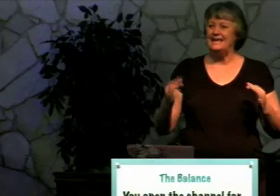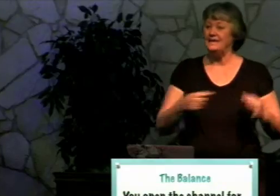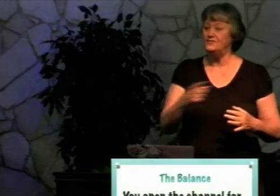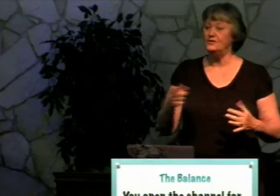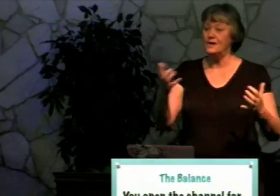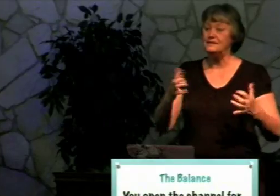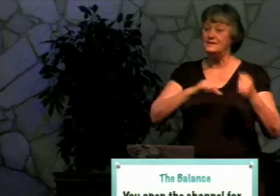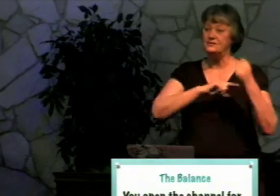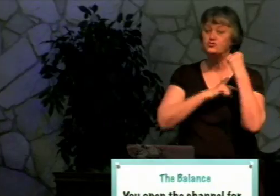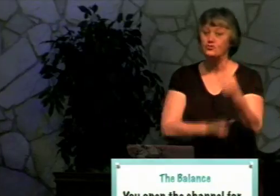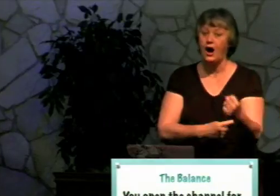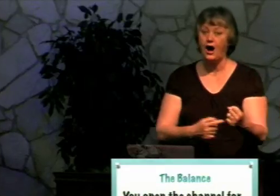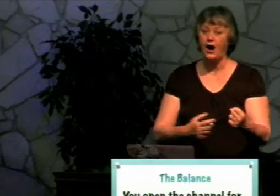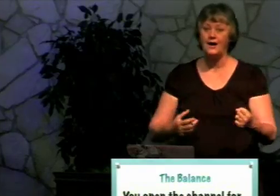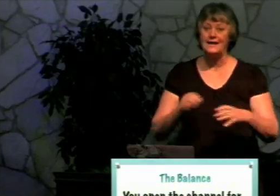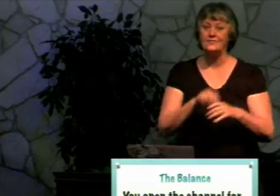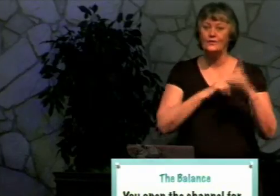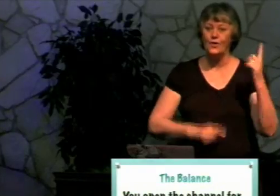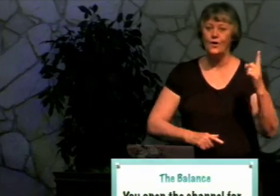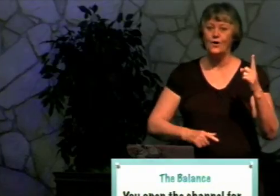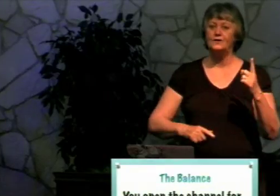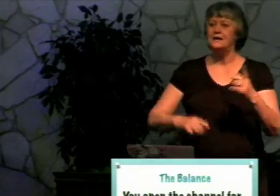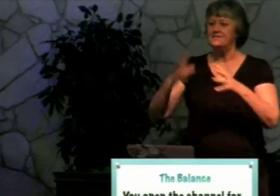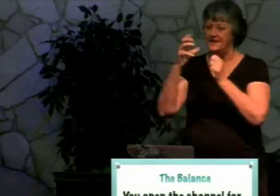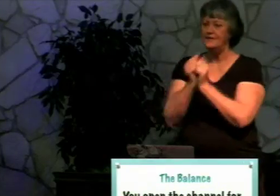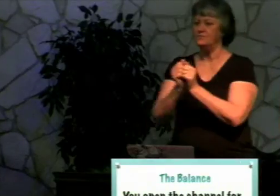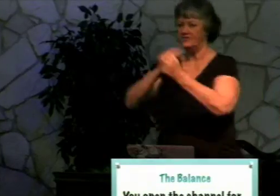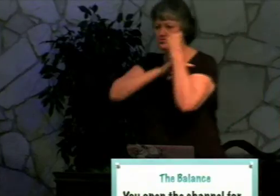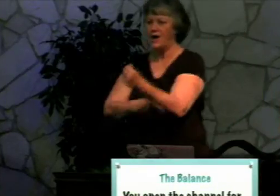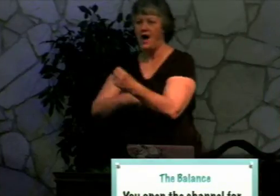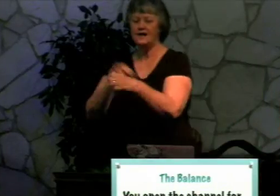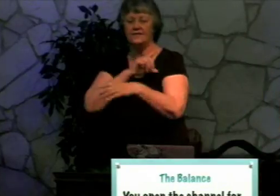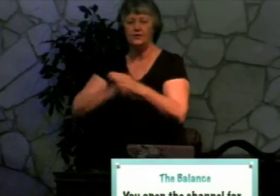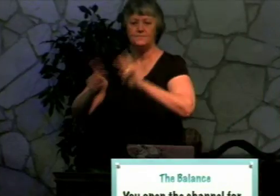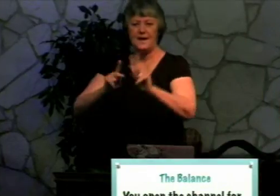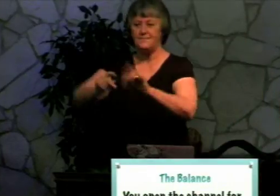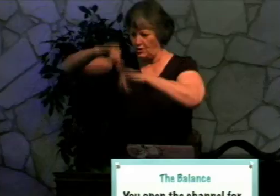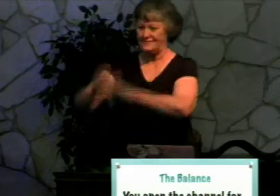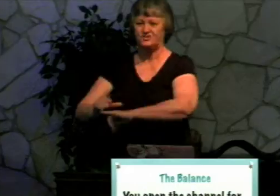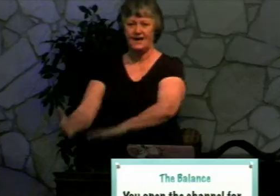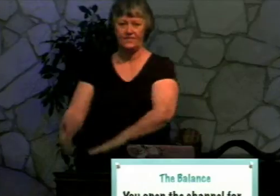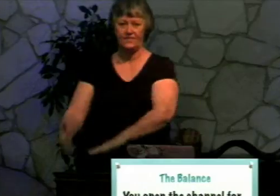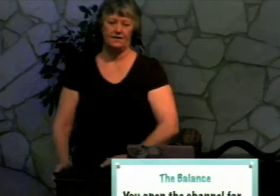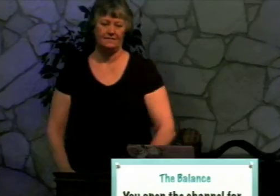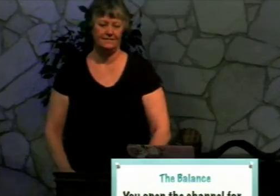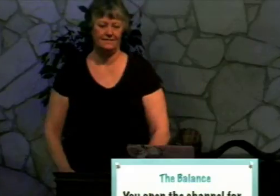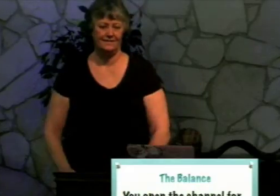If you want to be strong in the Lord, get with strong in the Lord people and stay there.